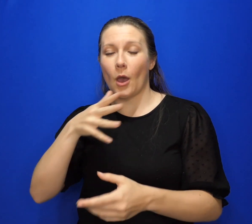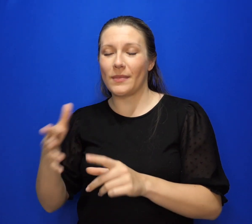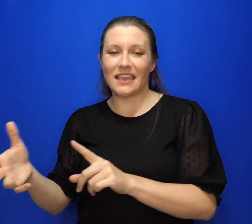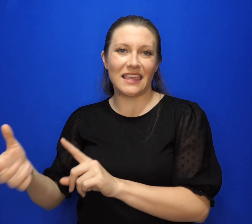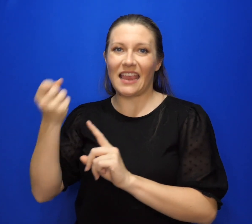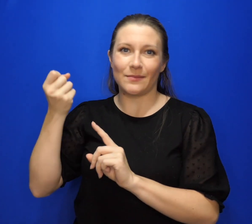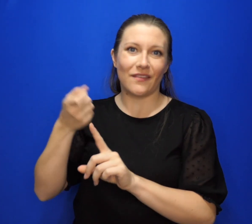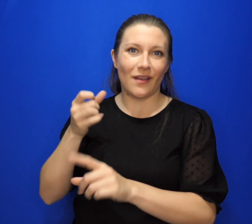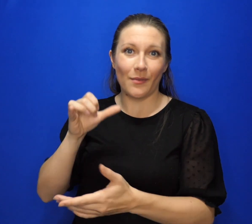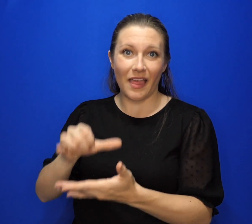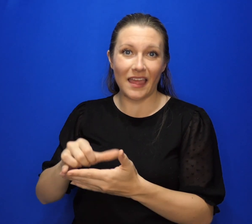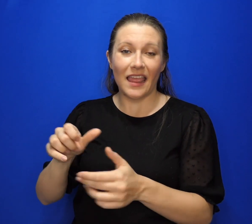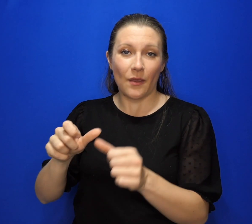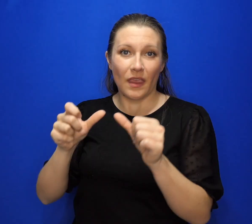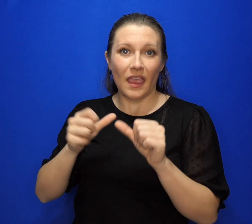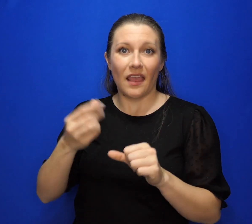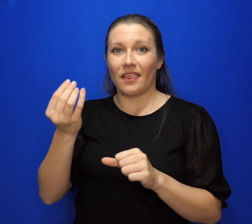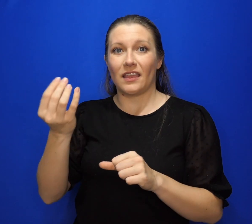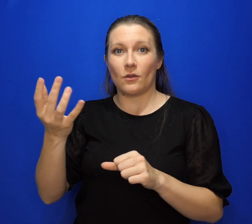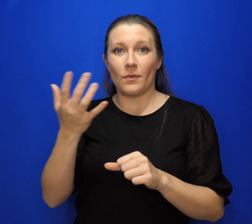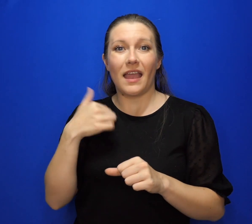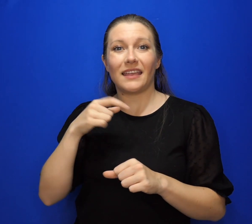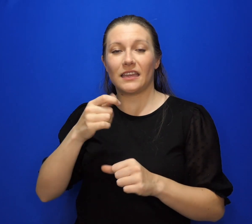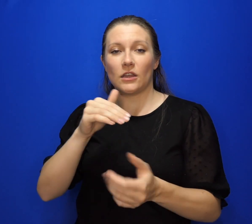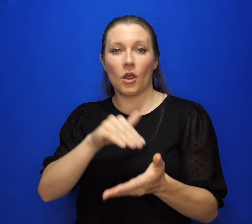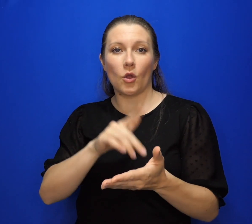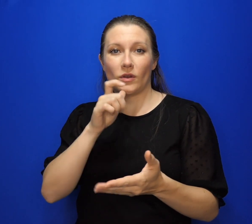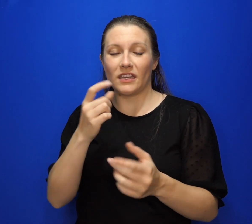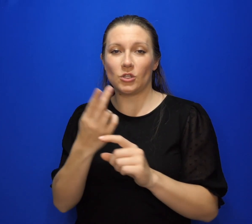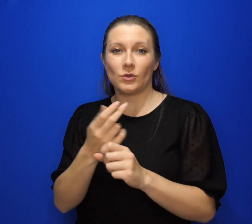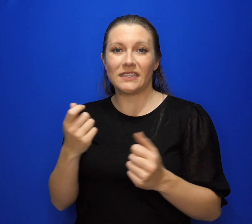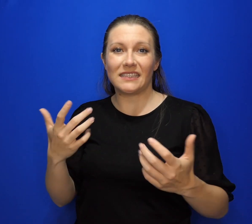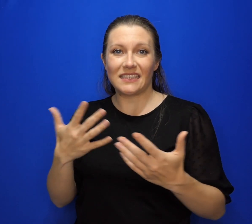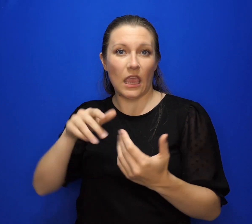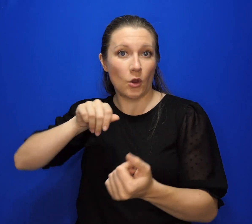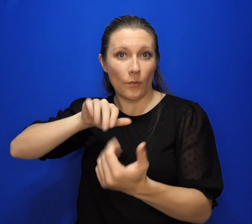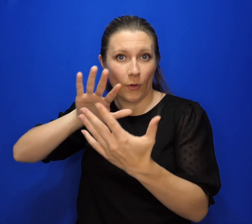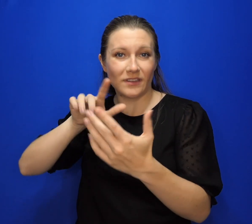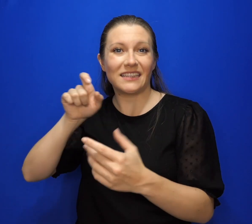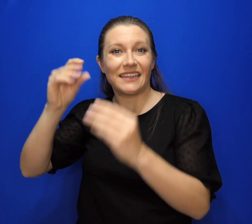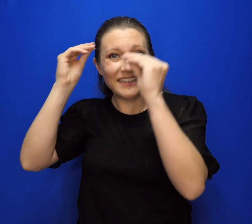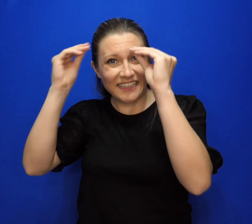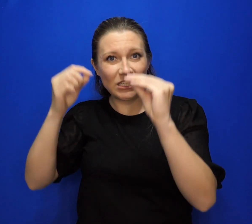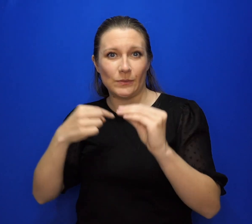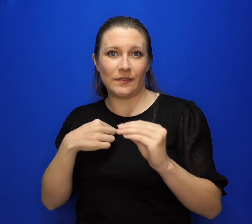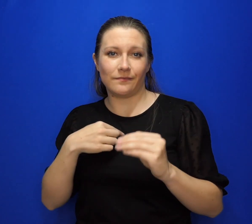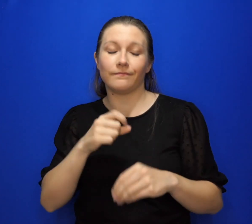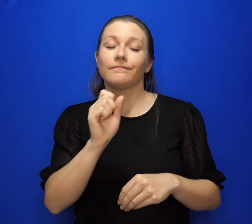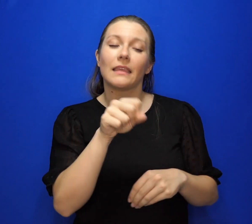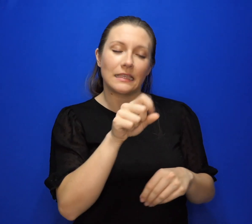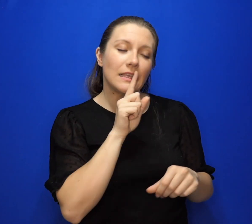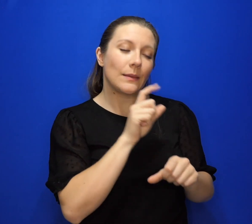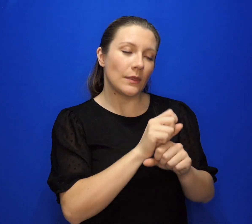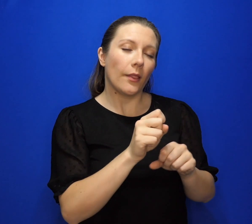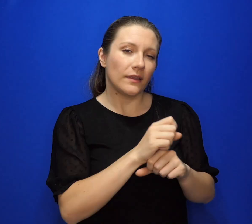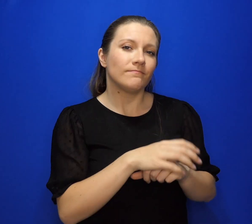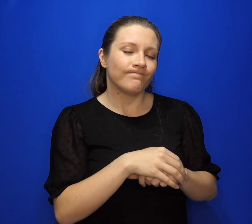mom yanked me out of there and told me that I needed a doctor who didn't use scare tactics and who would teach me instead. Yeah,